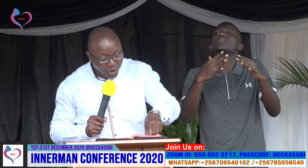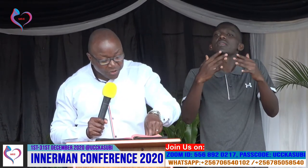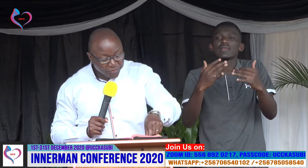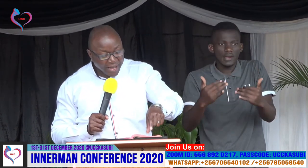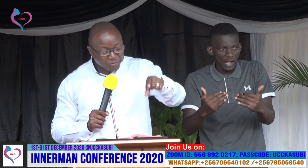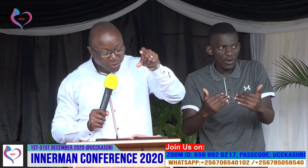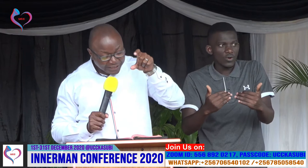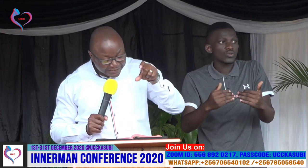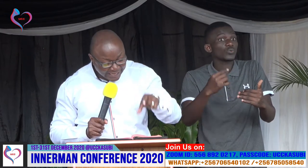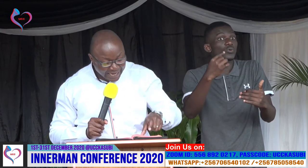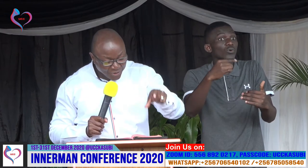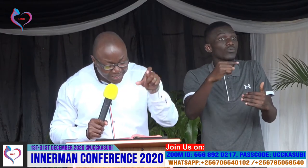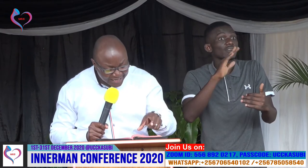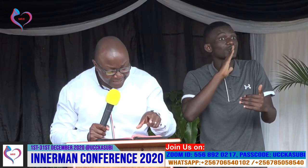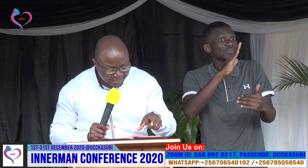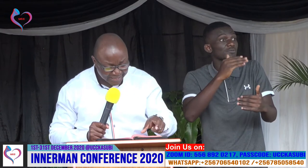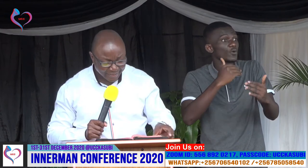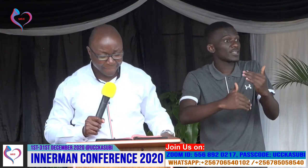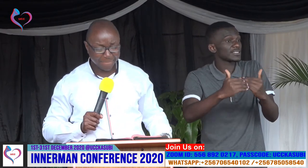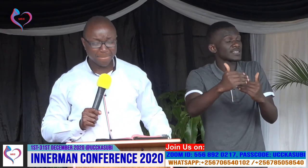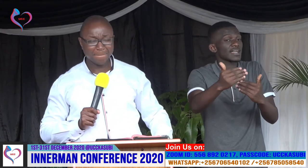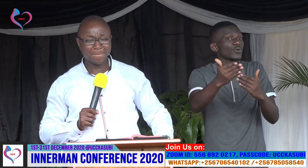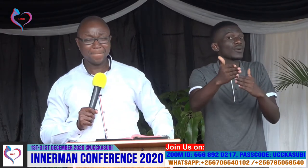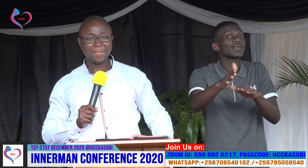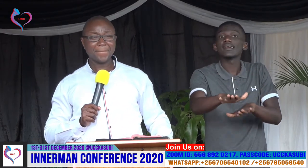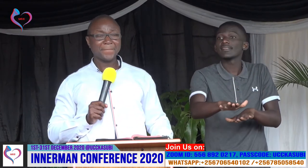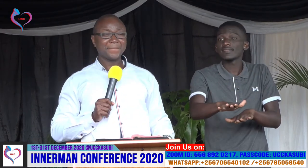you qualify for internal death.